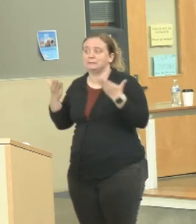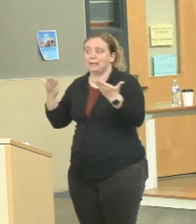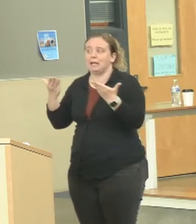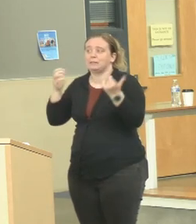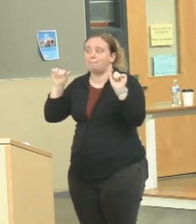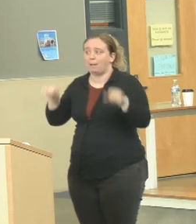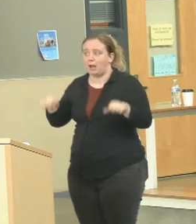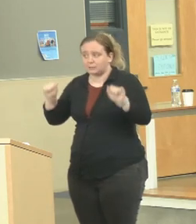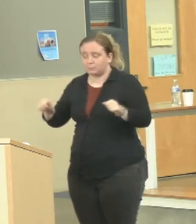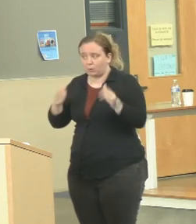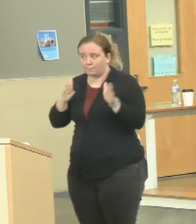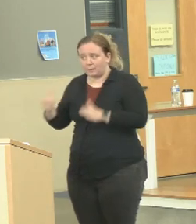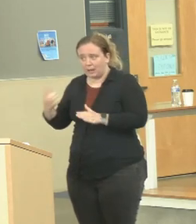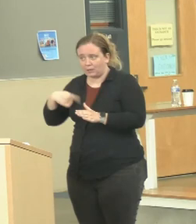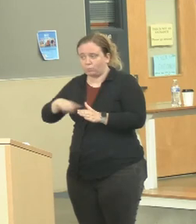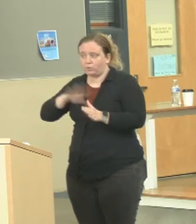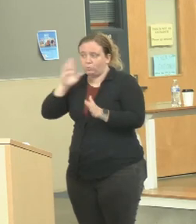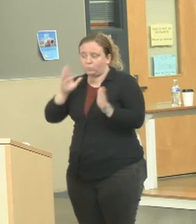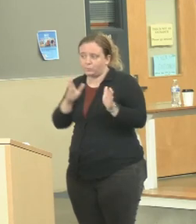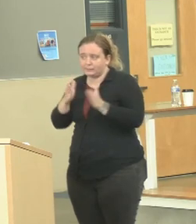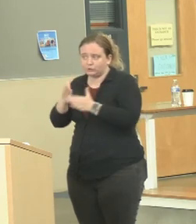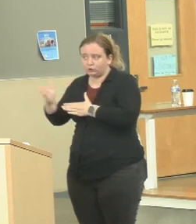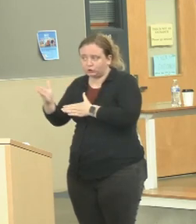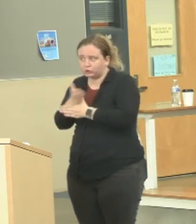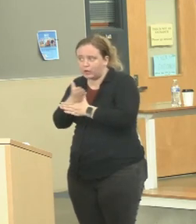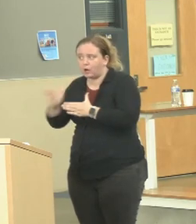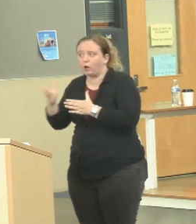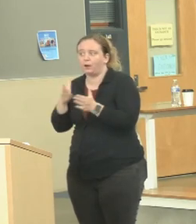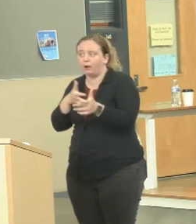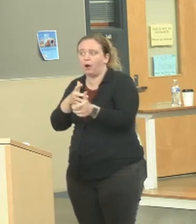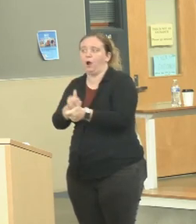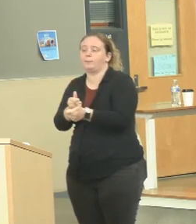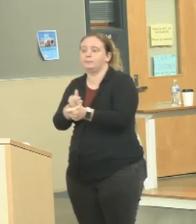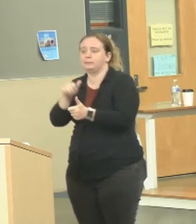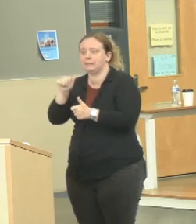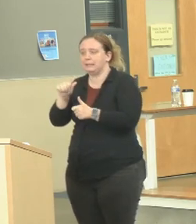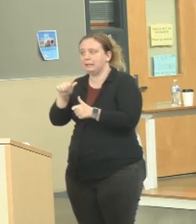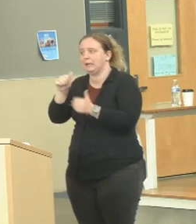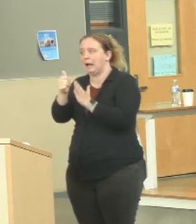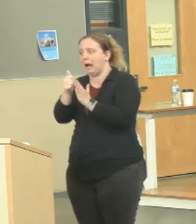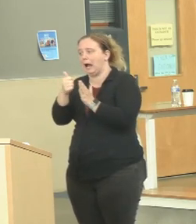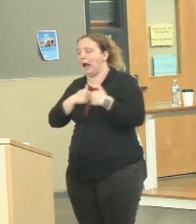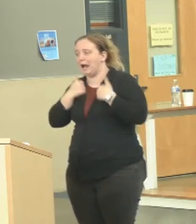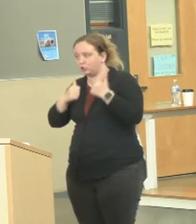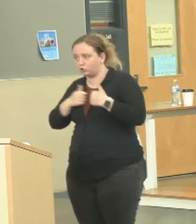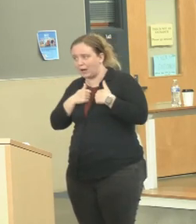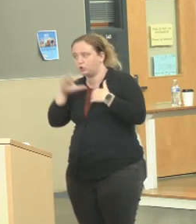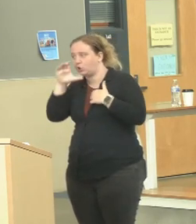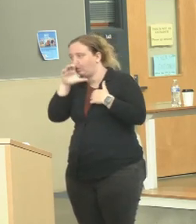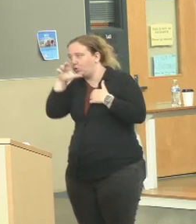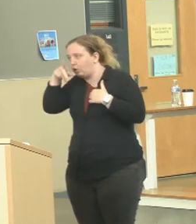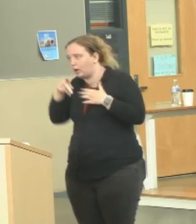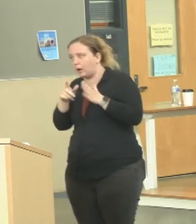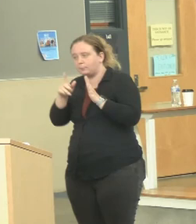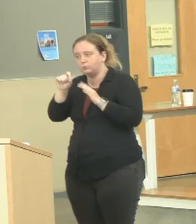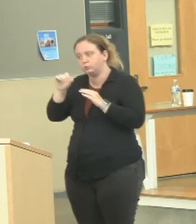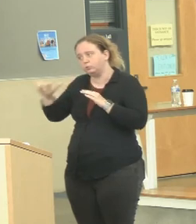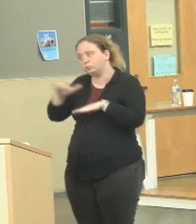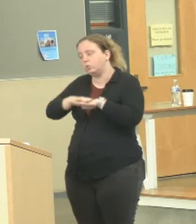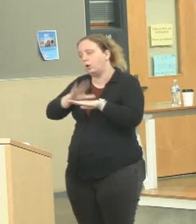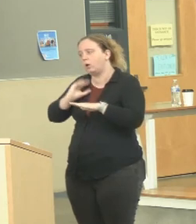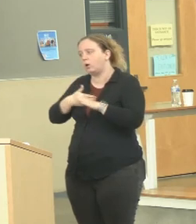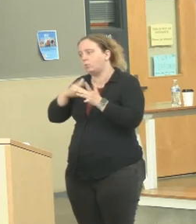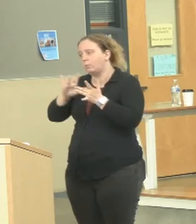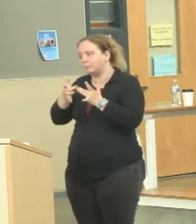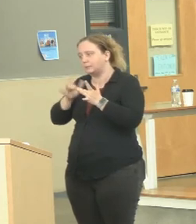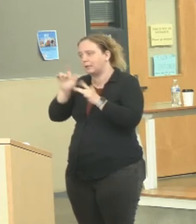be sharing an updated address lookup tool on our website so that you will be able to look that information up.